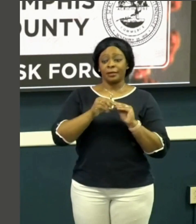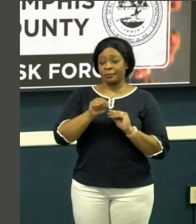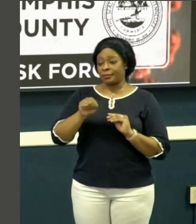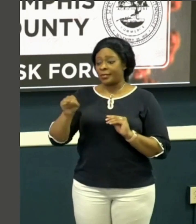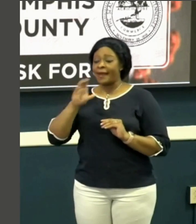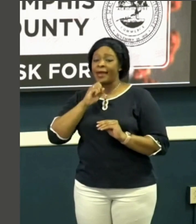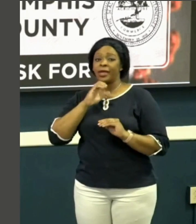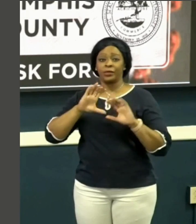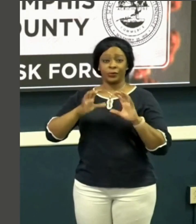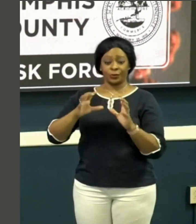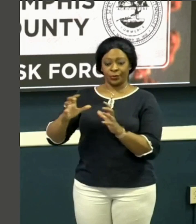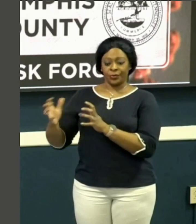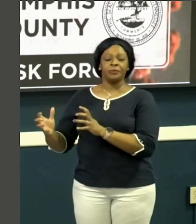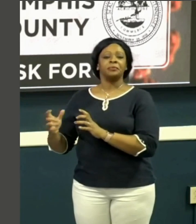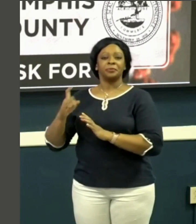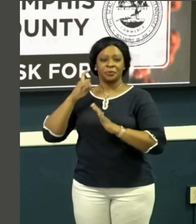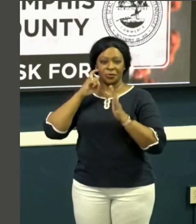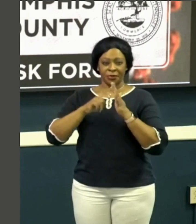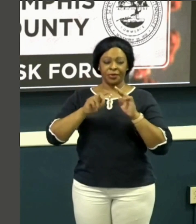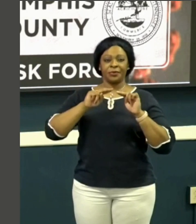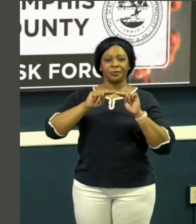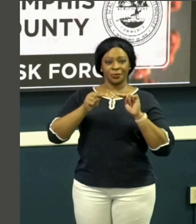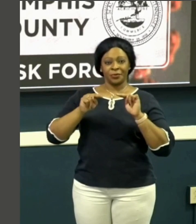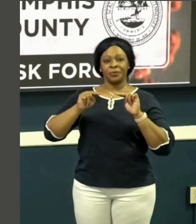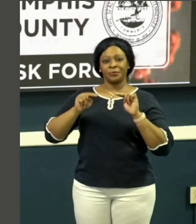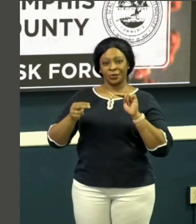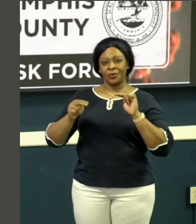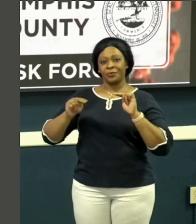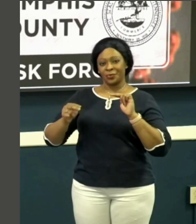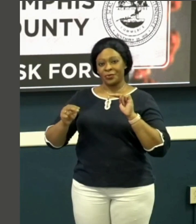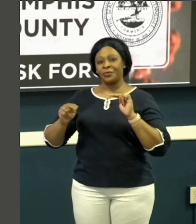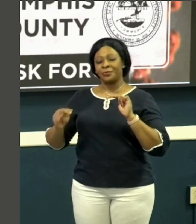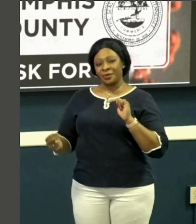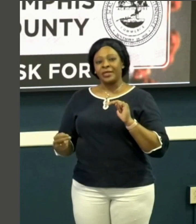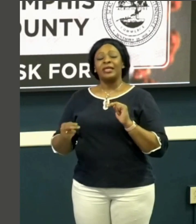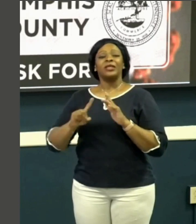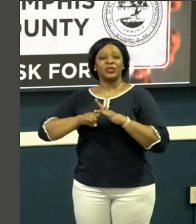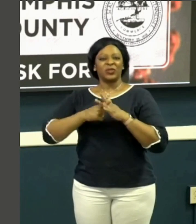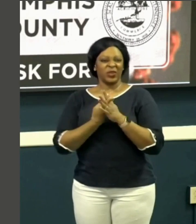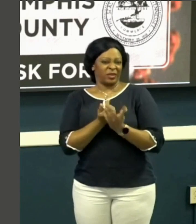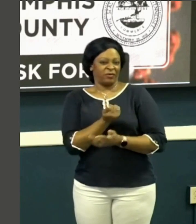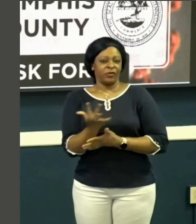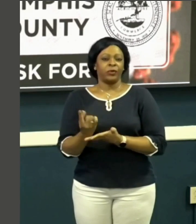other ages have continued a downward trend that began several weeks ago.